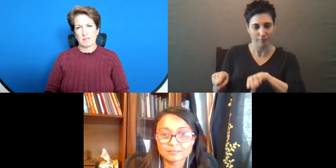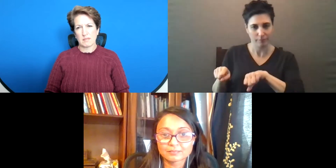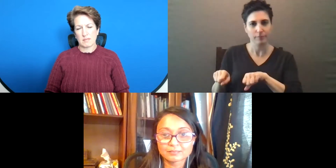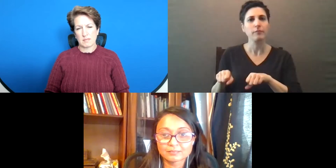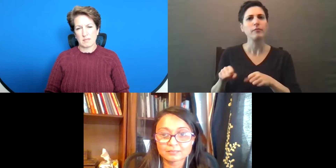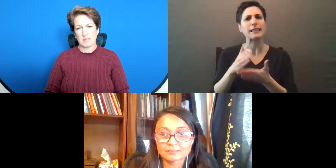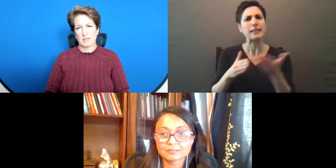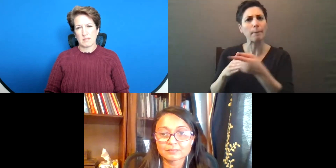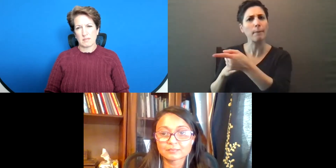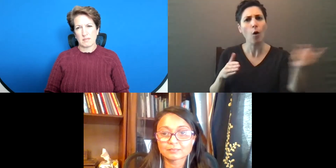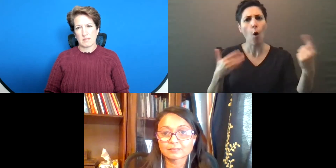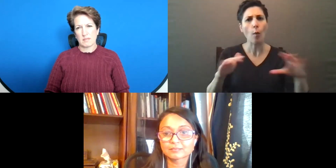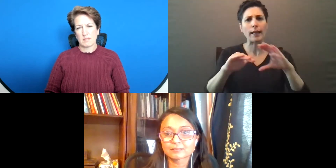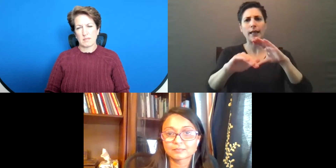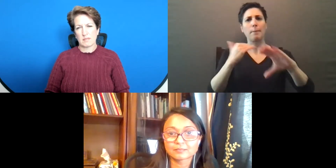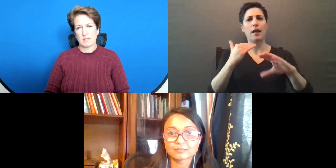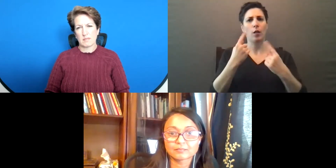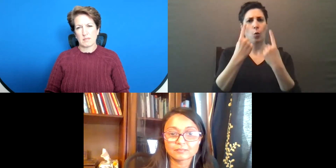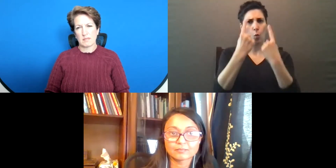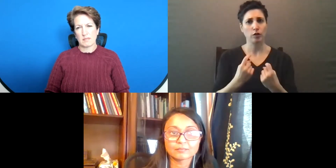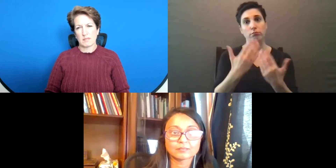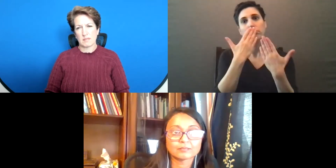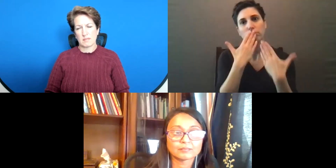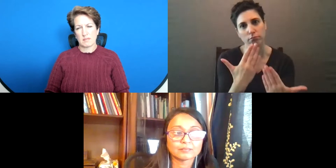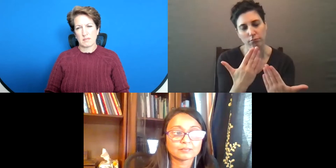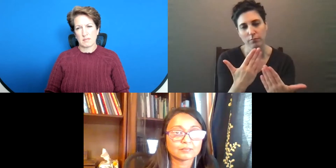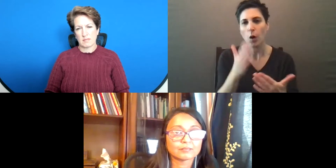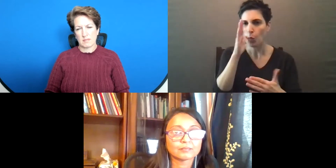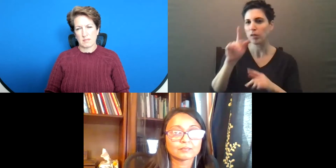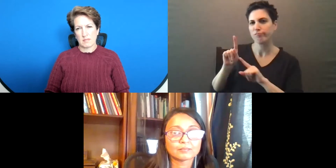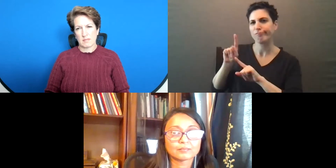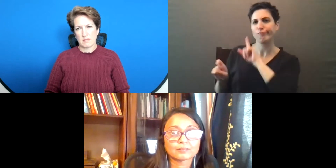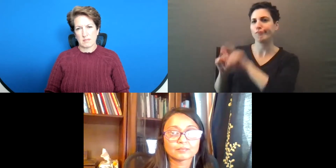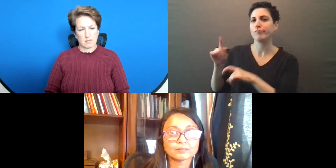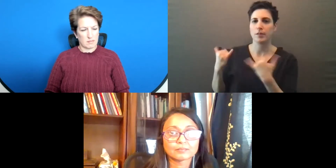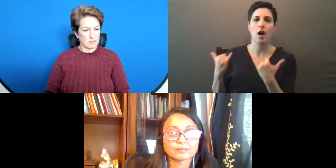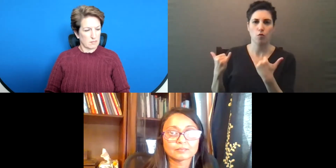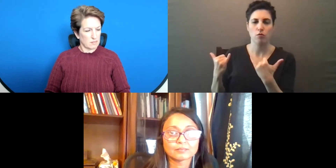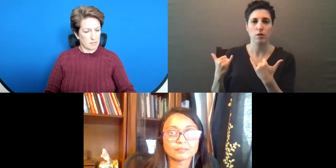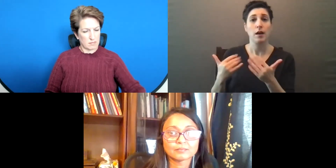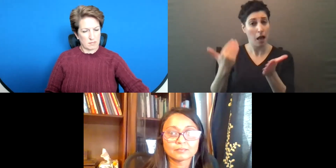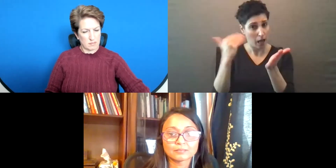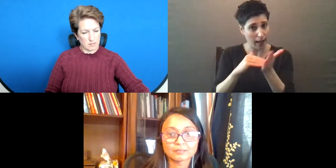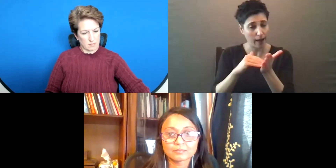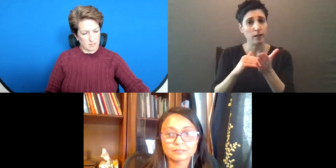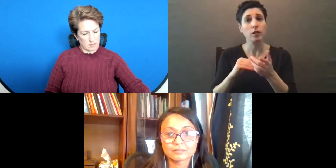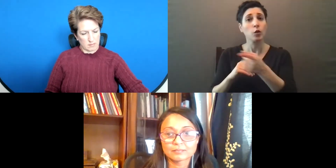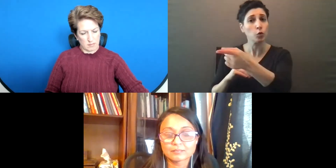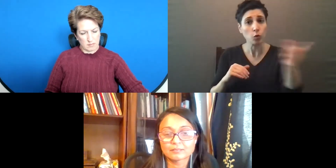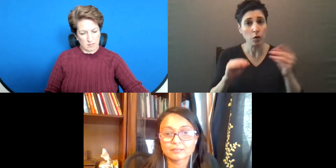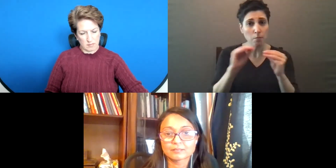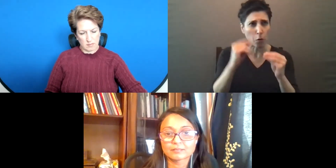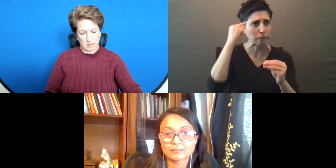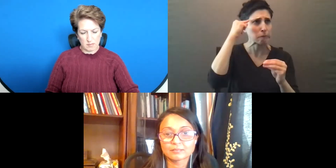submit questions in advance of today's session, thank you very much. We're going to start with those questions. But again, we do encourage you to put your questions into